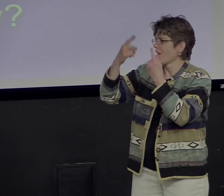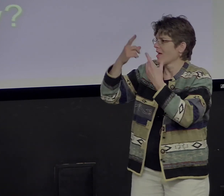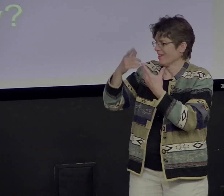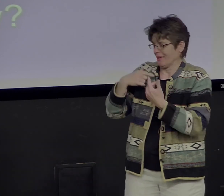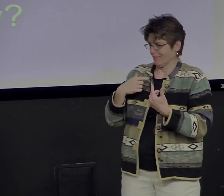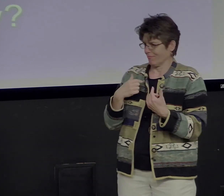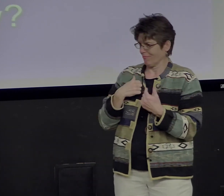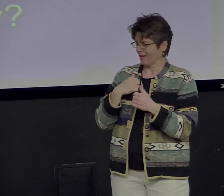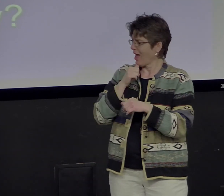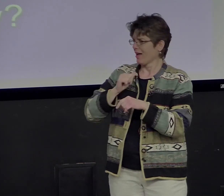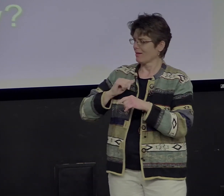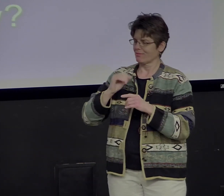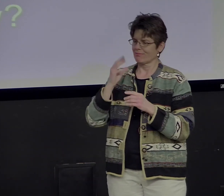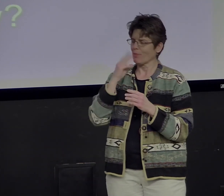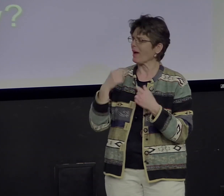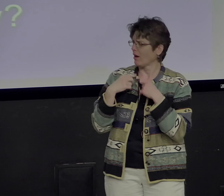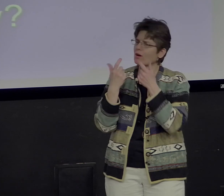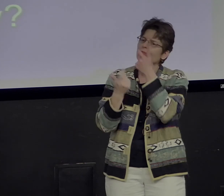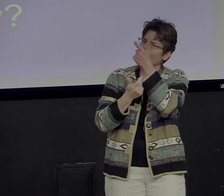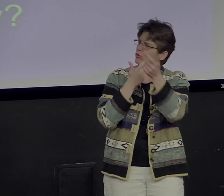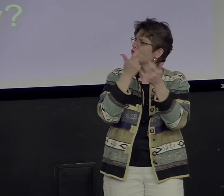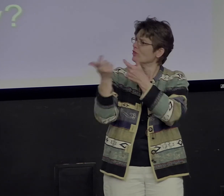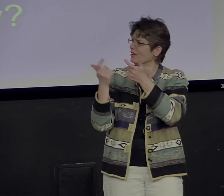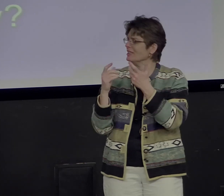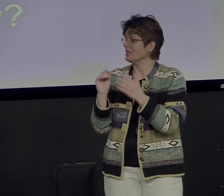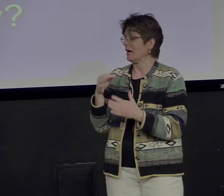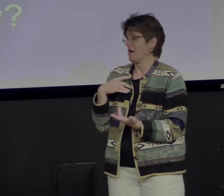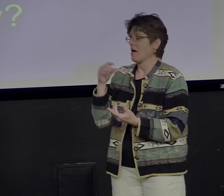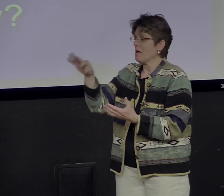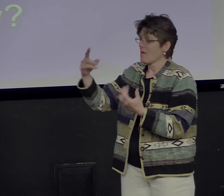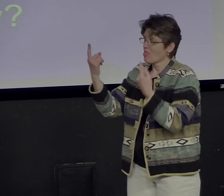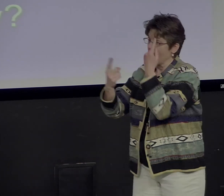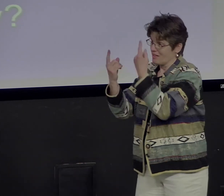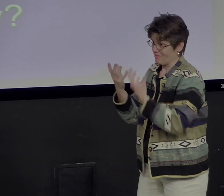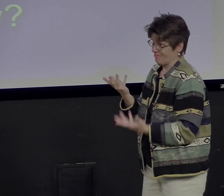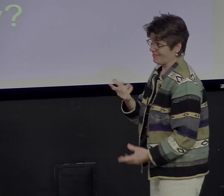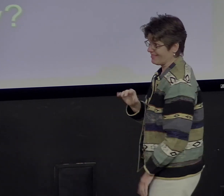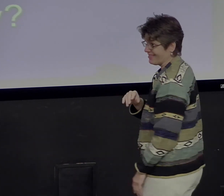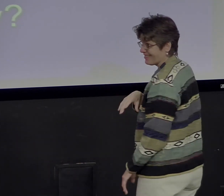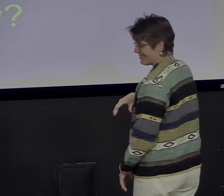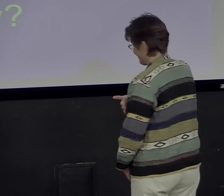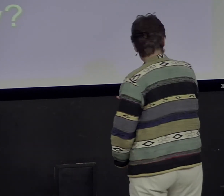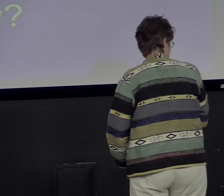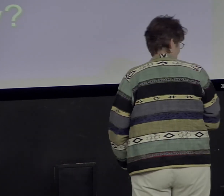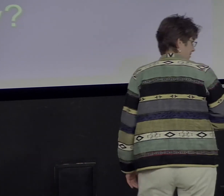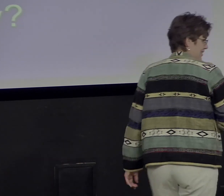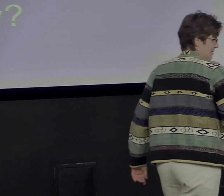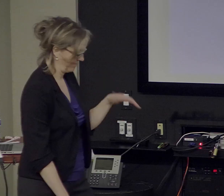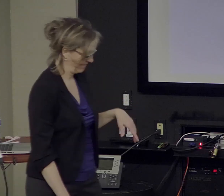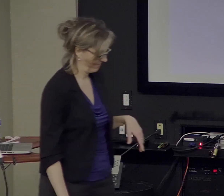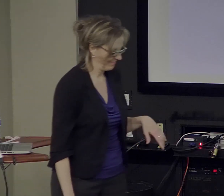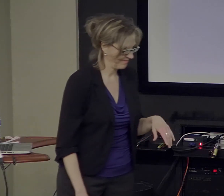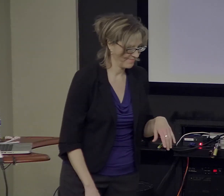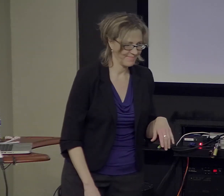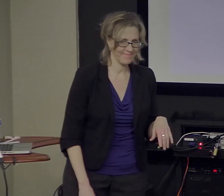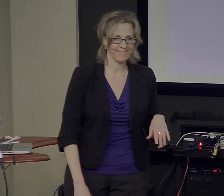and good, but I'm just wondering, you know, I haven't experienced it that much. I've watched some of it, but I'd just like to hear your thoughts on that